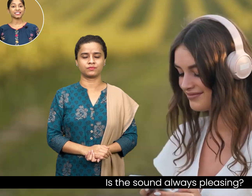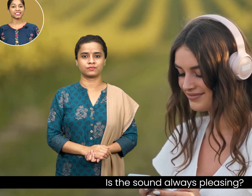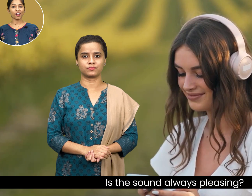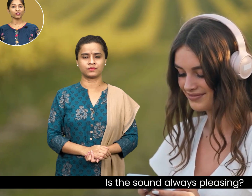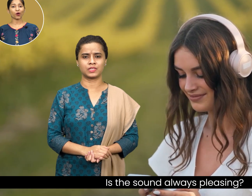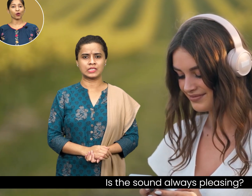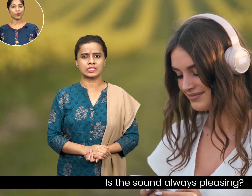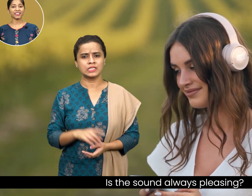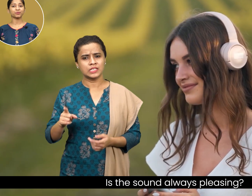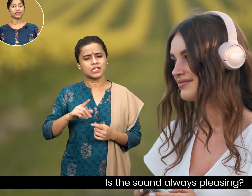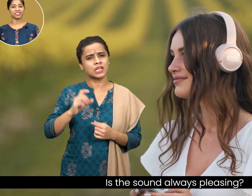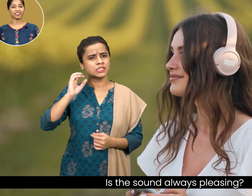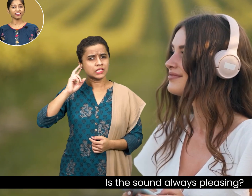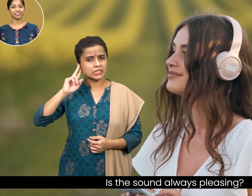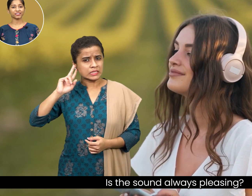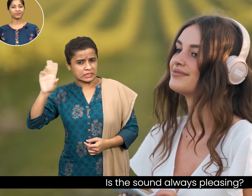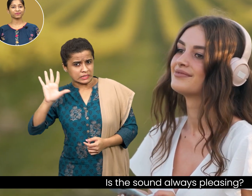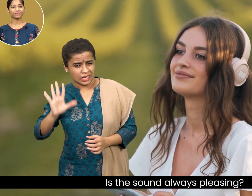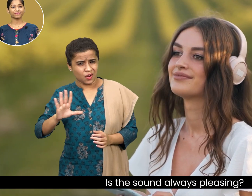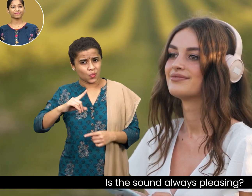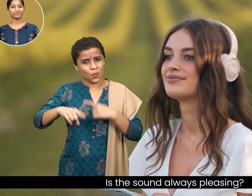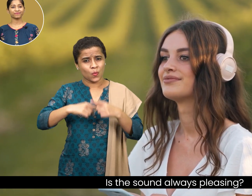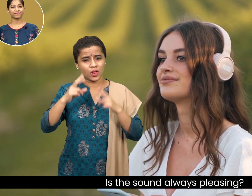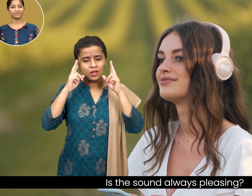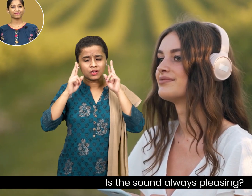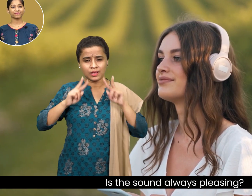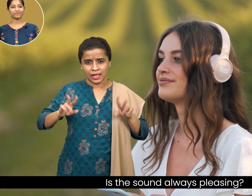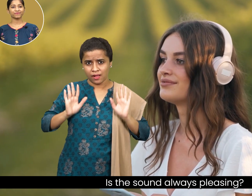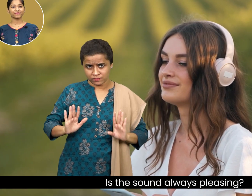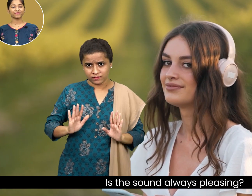Is the sound always pleasing?